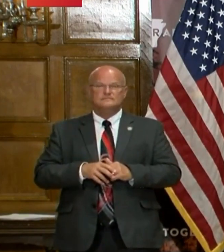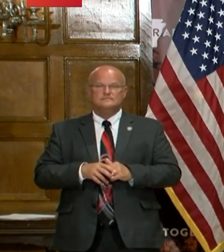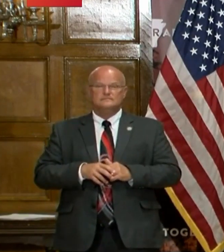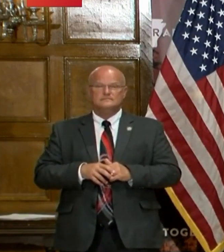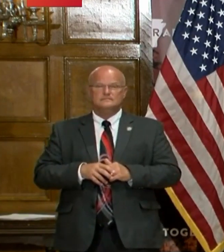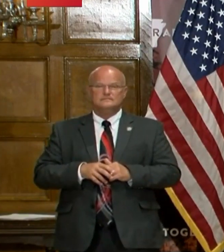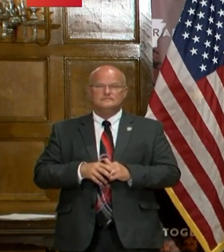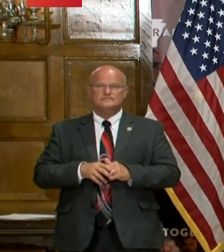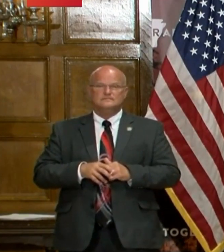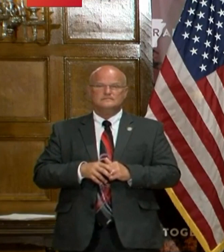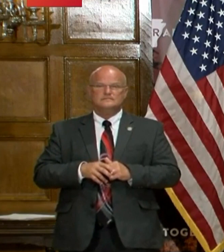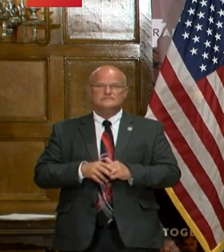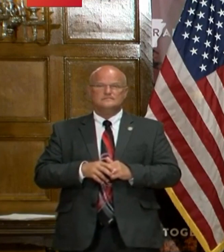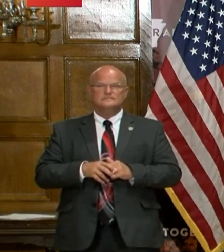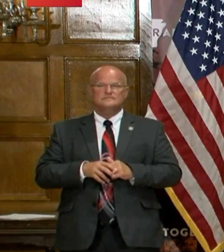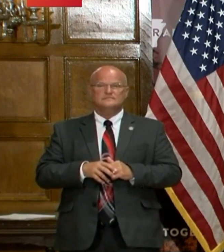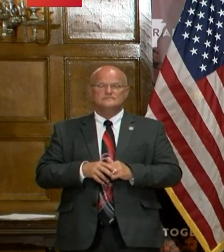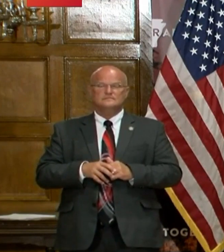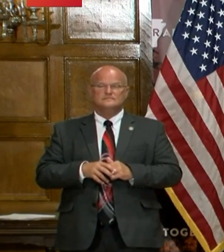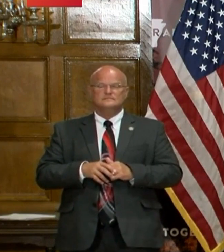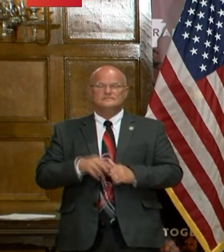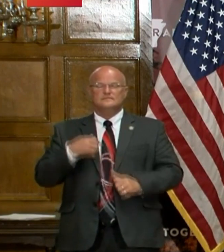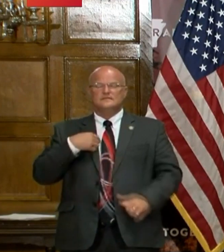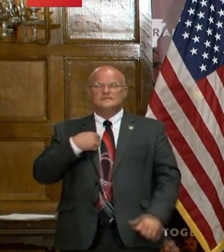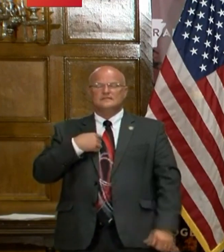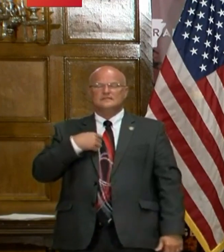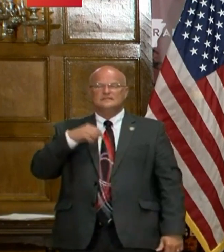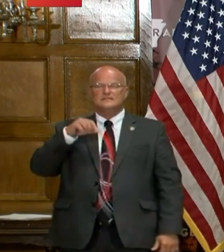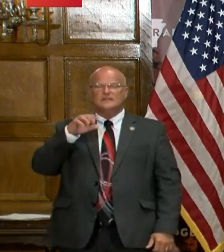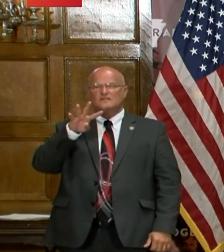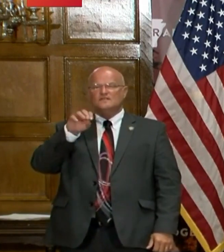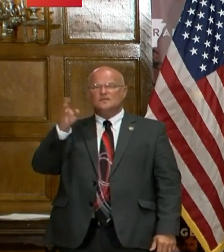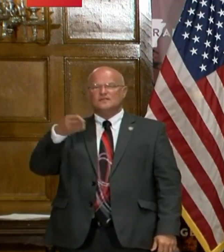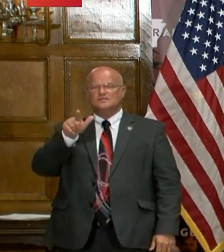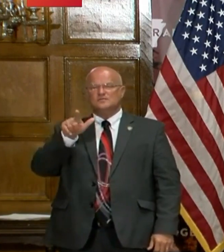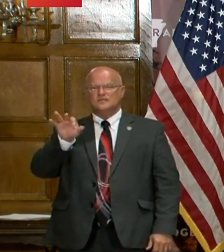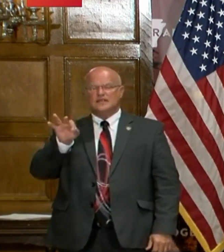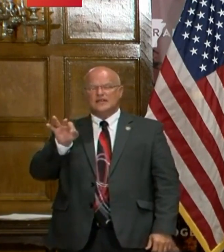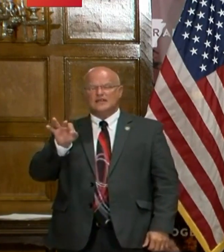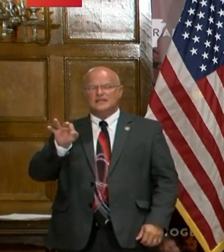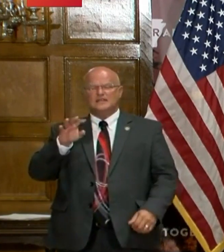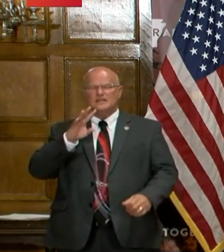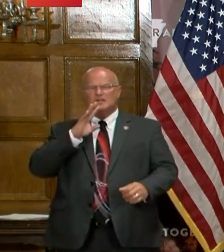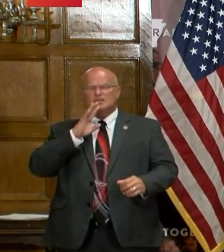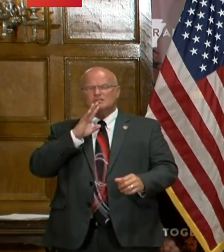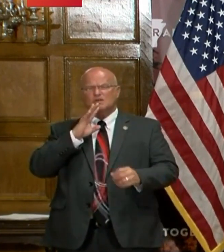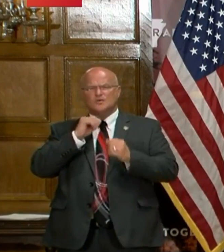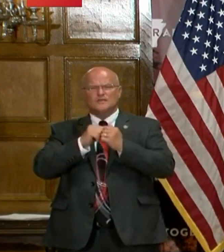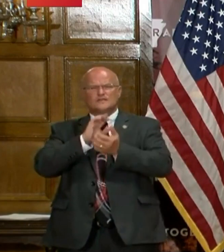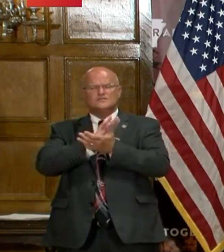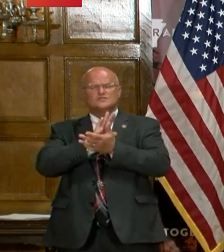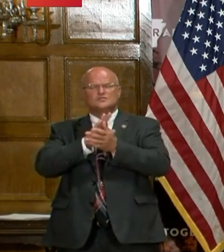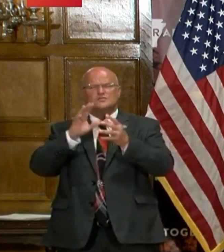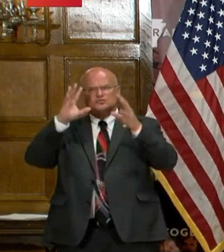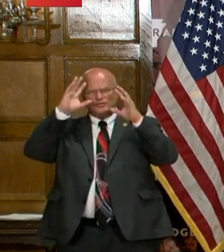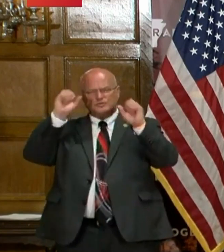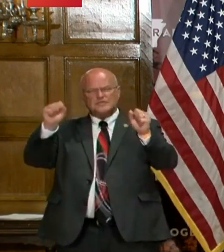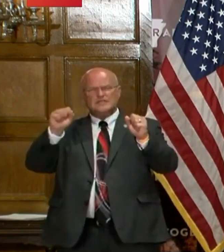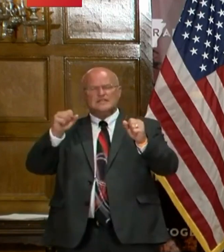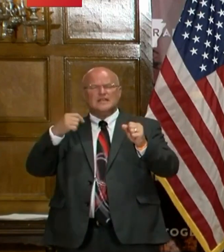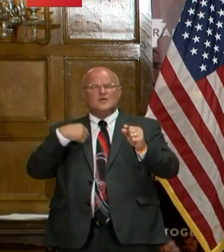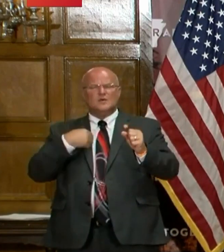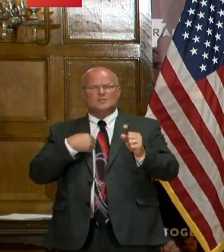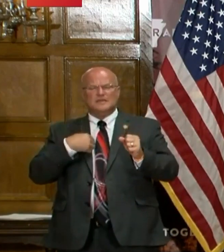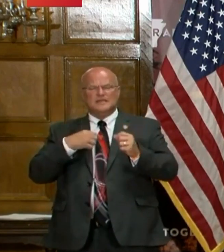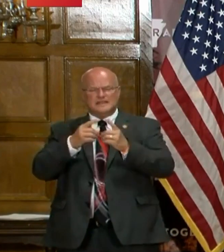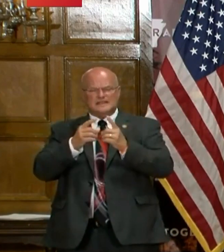Dr. Romero, page 42 at 4029. In a Q&A with school superintendents, you said that it would be the health department's call to close a school